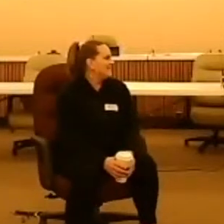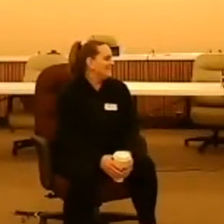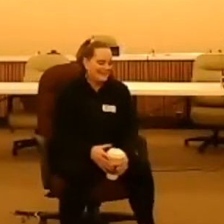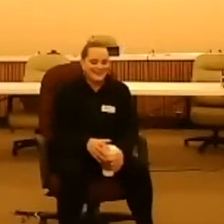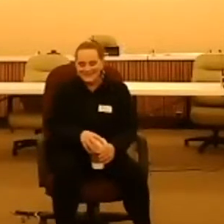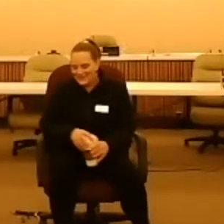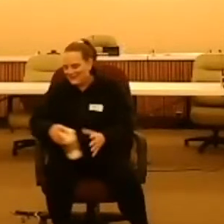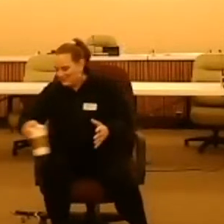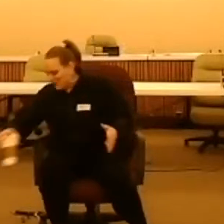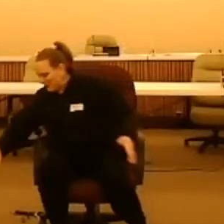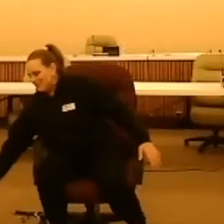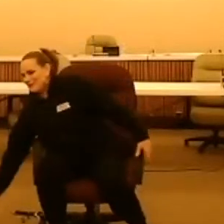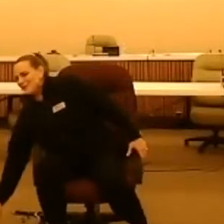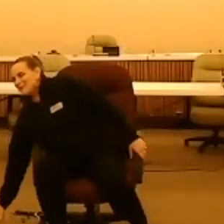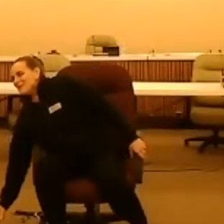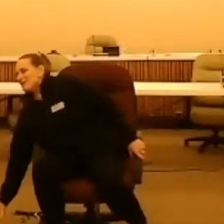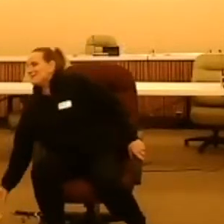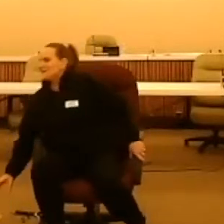No, I was not. So